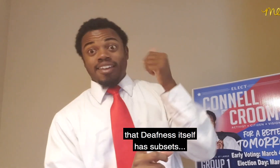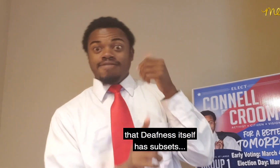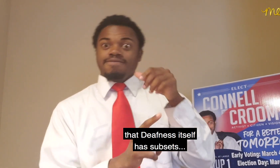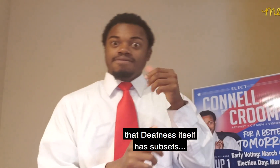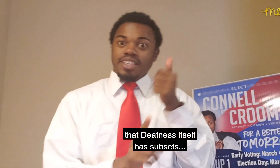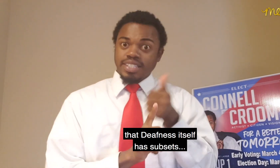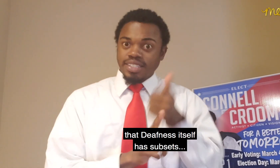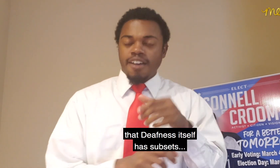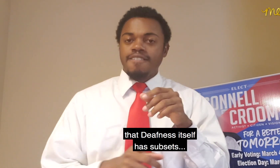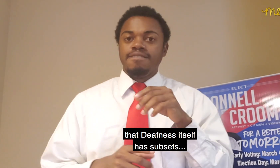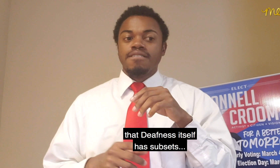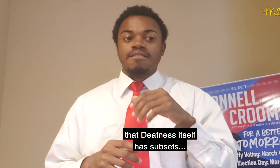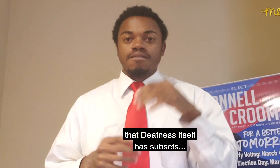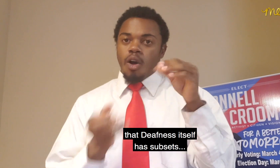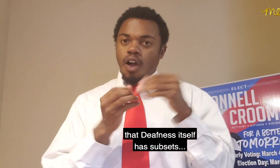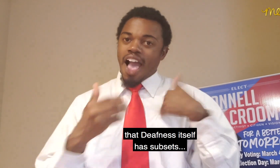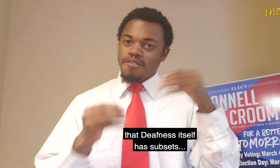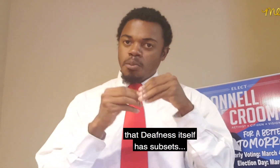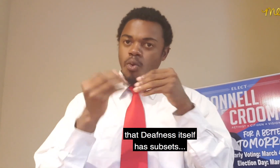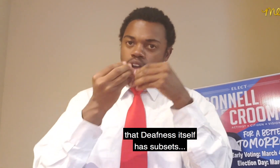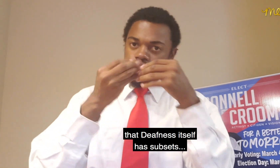that deafness itself has subsets.